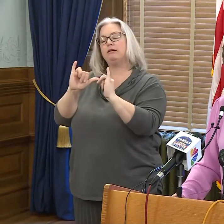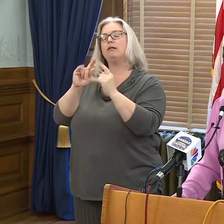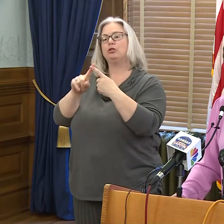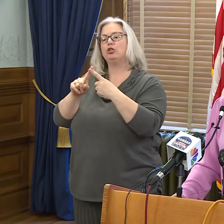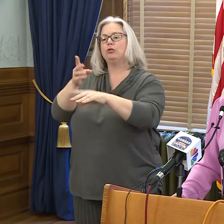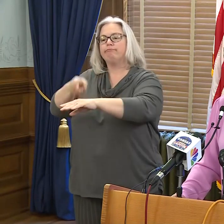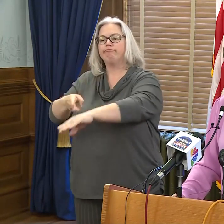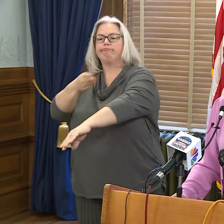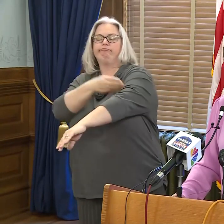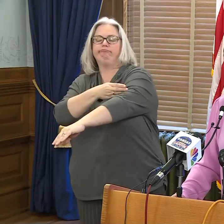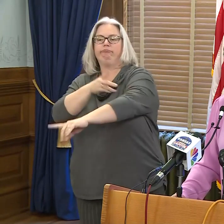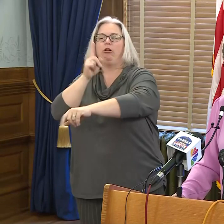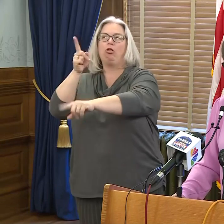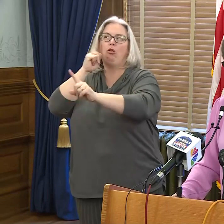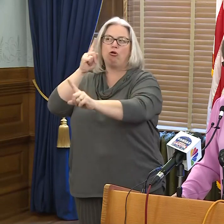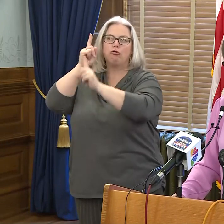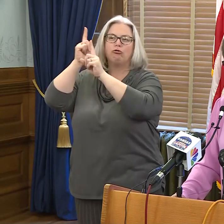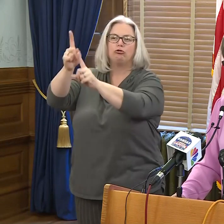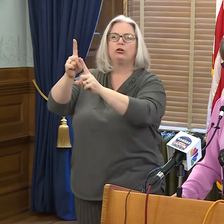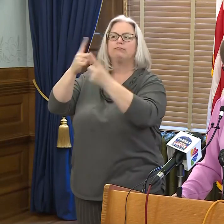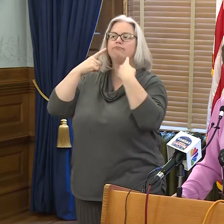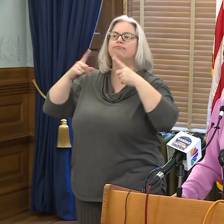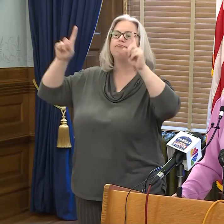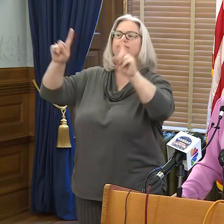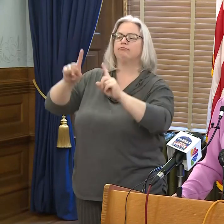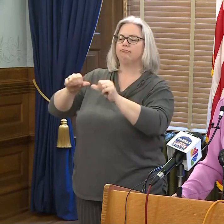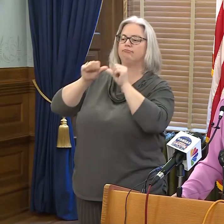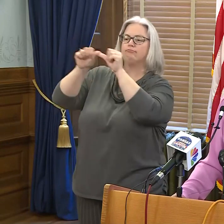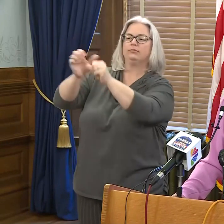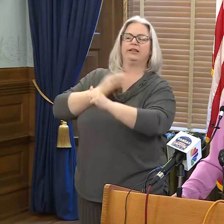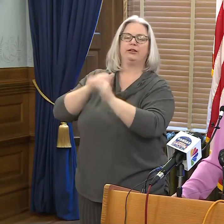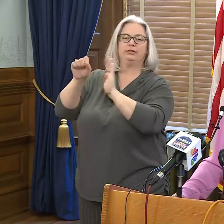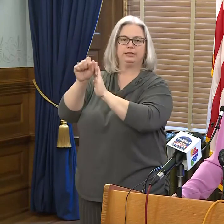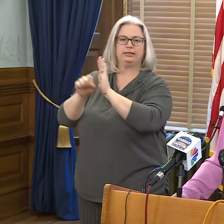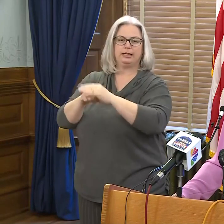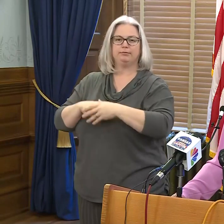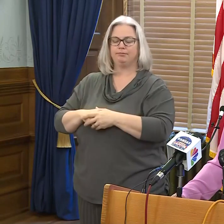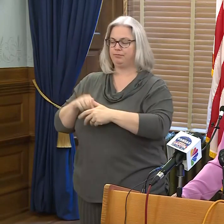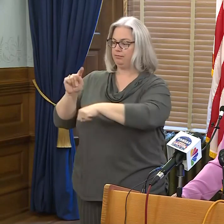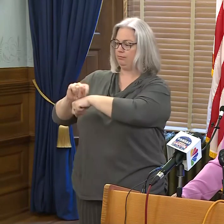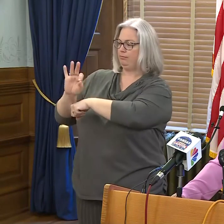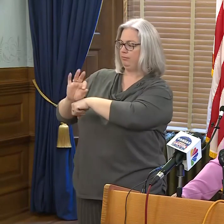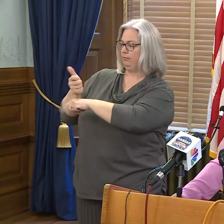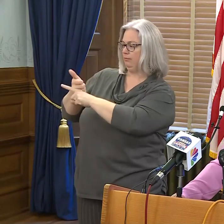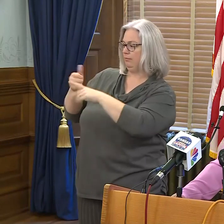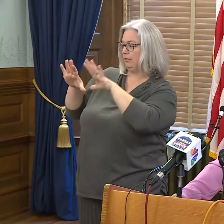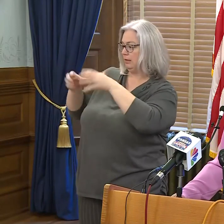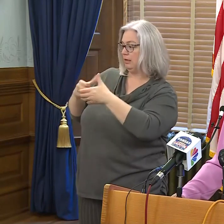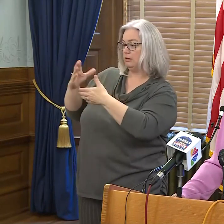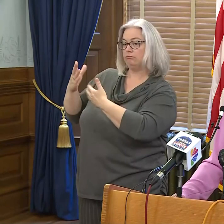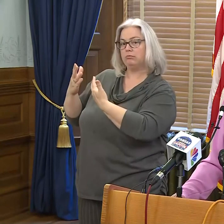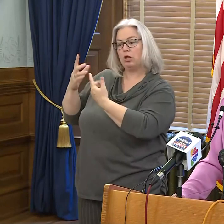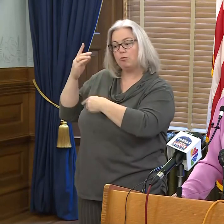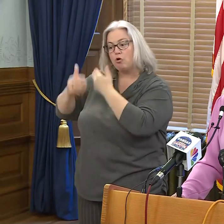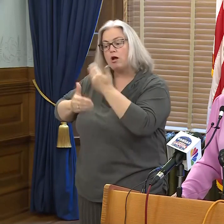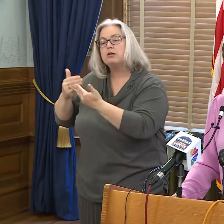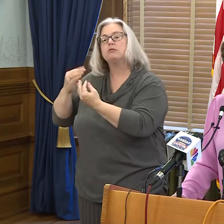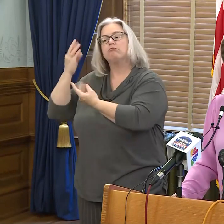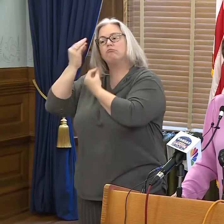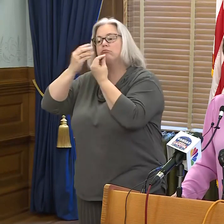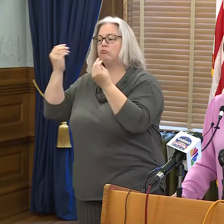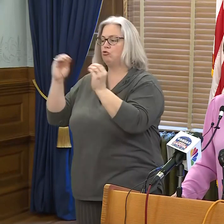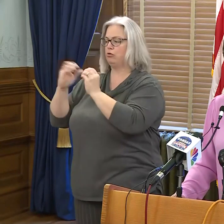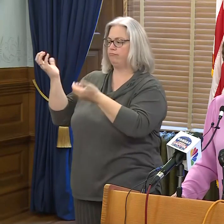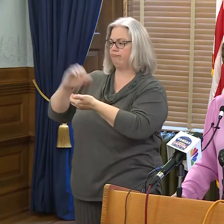long-term prosperity and economic sustainability of our state. The task force's process will be thoughtful,